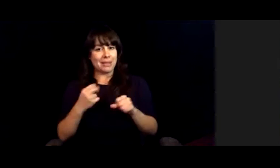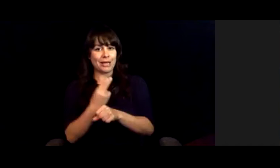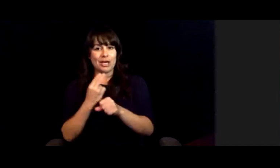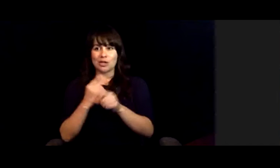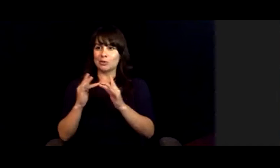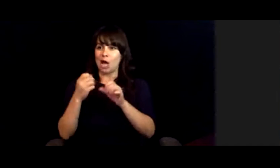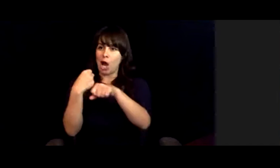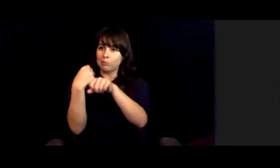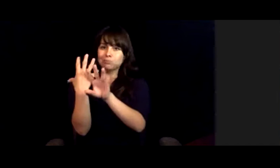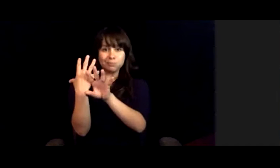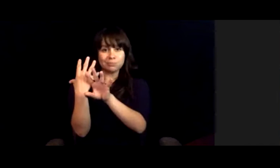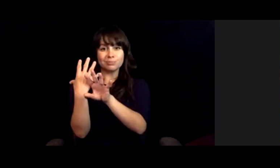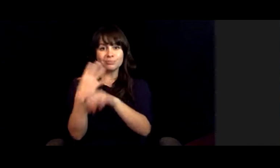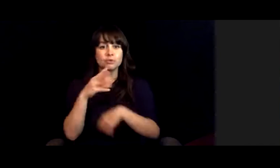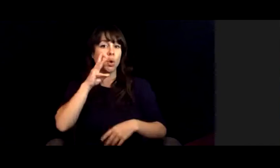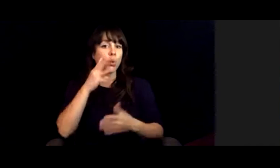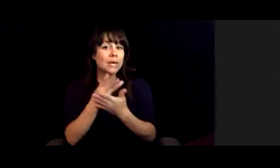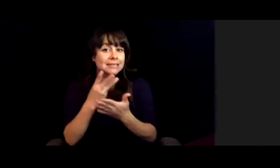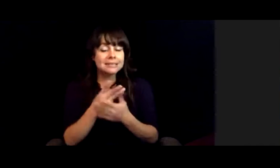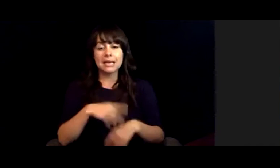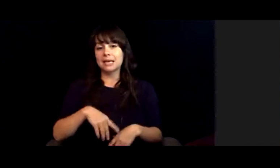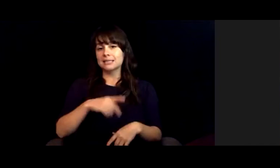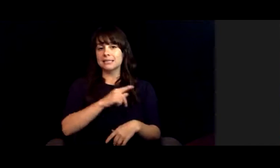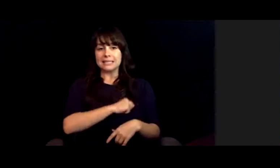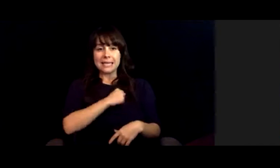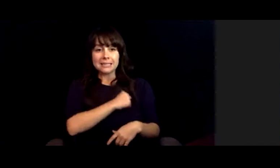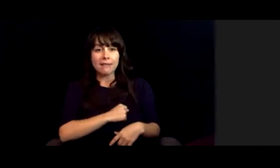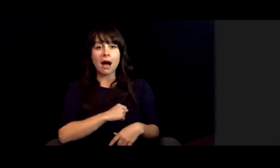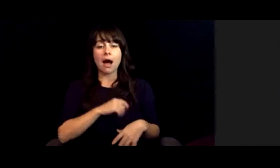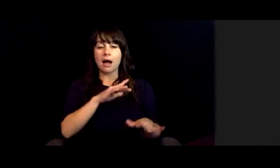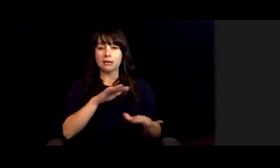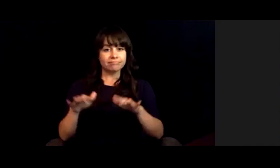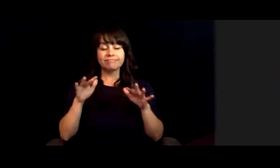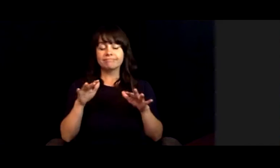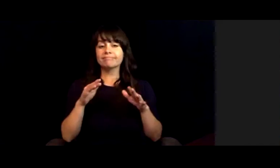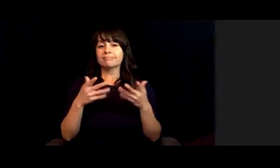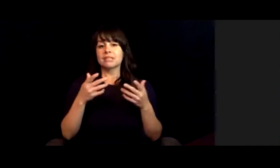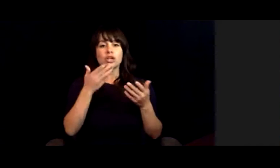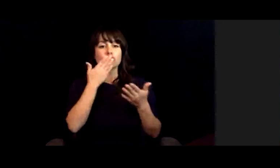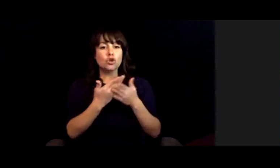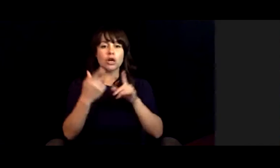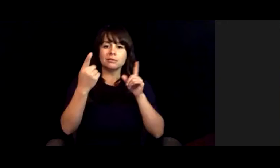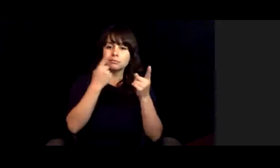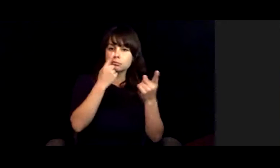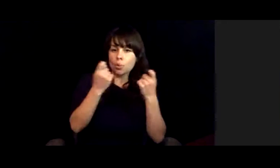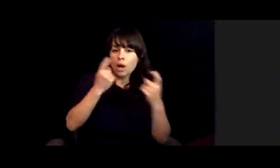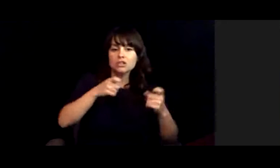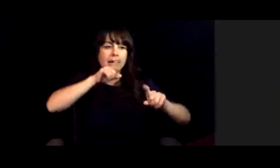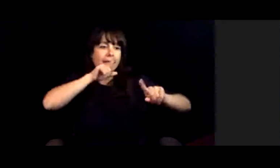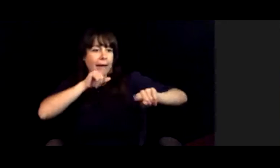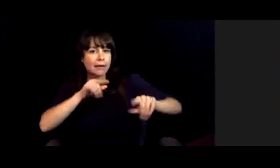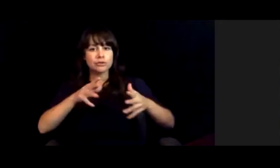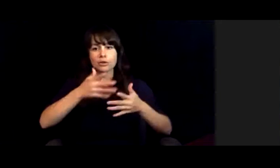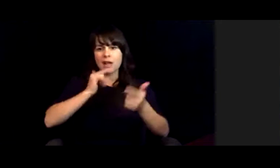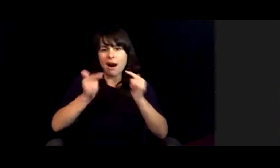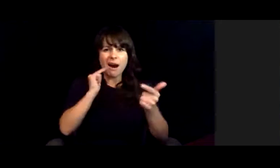then the witnesses and people who are testifying are on the monitors. There's a give and take. There's questions and answers. It's just like being